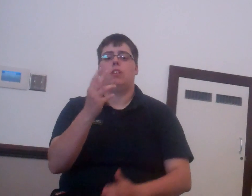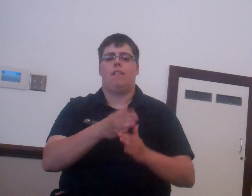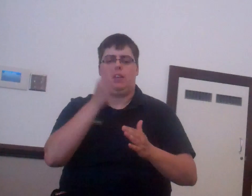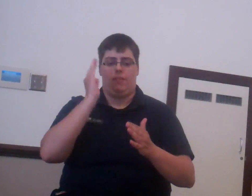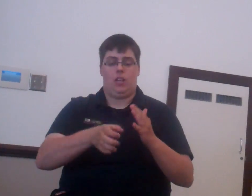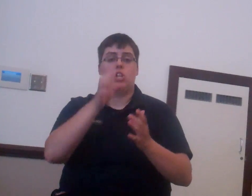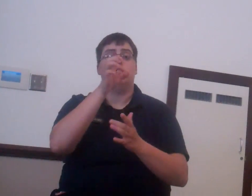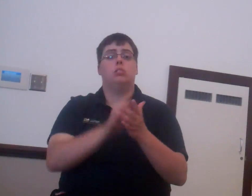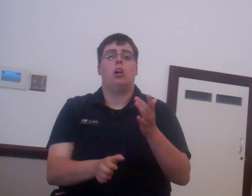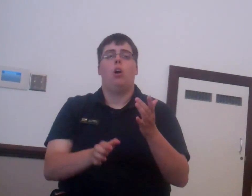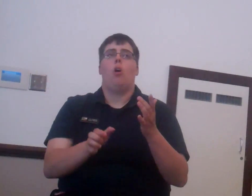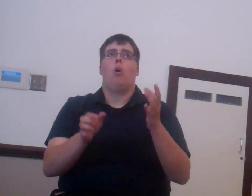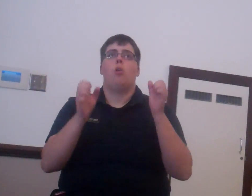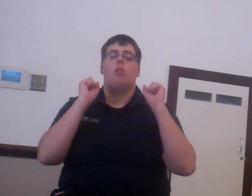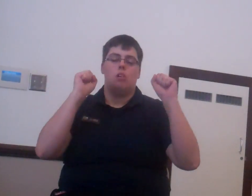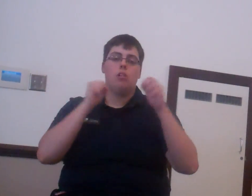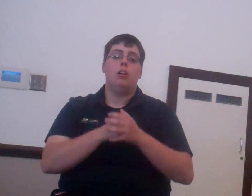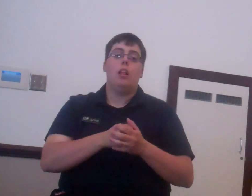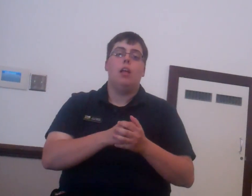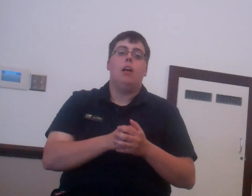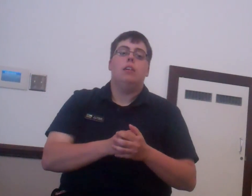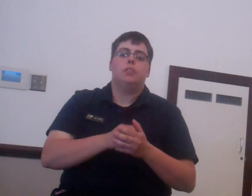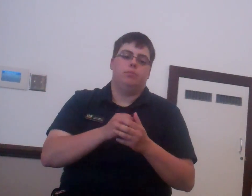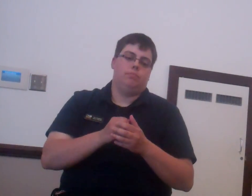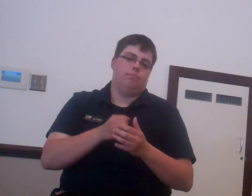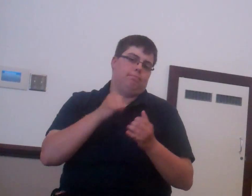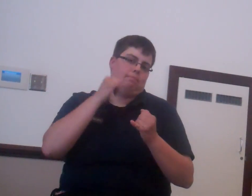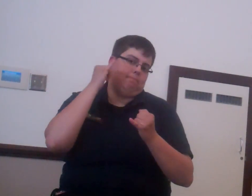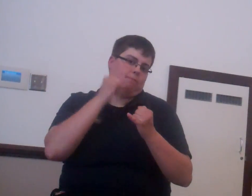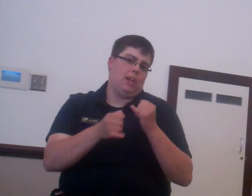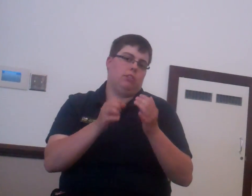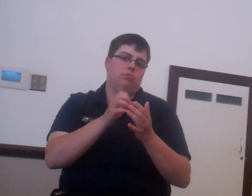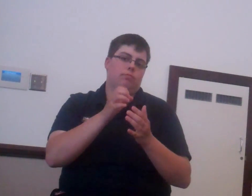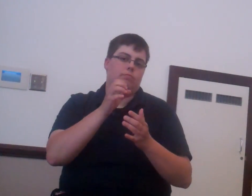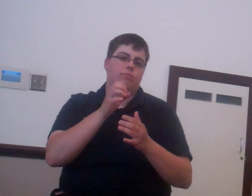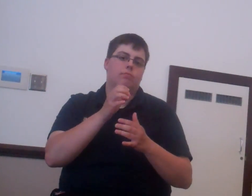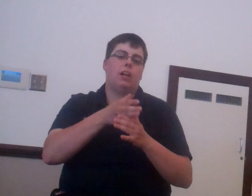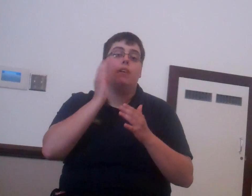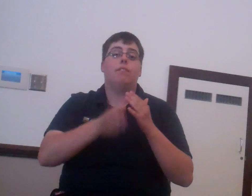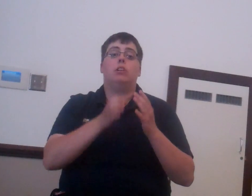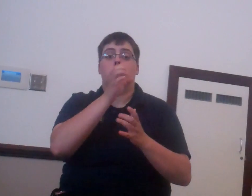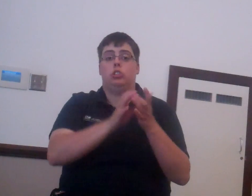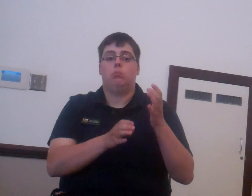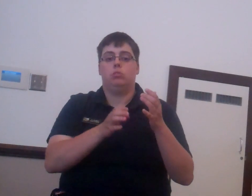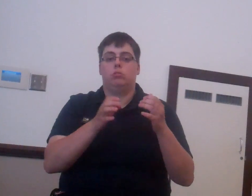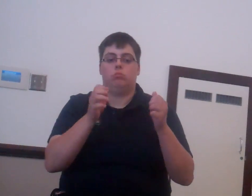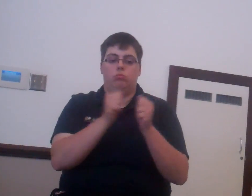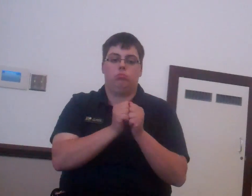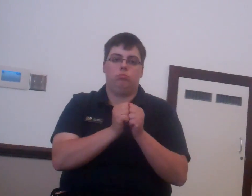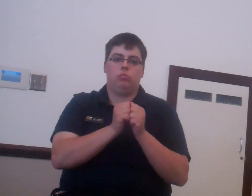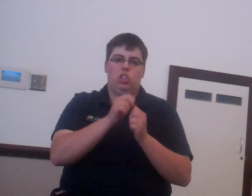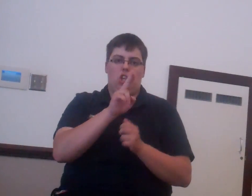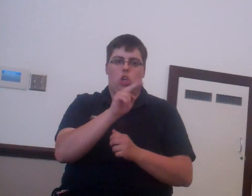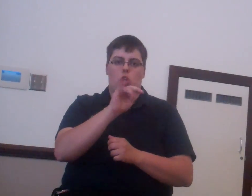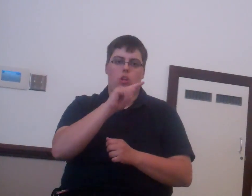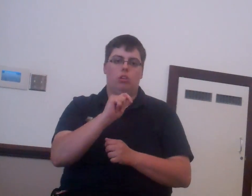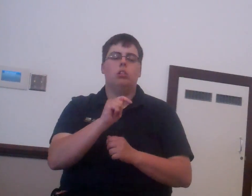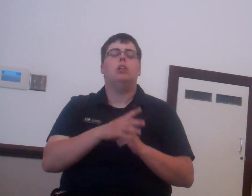third unit on relationship types. Just to get your idea bank going, I want you to think a little